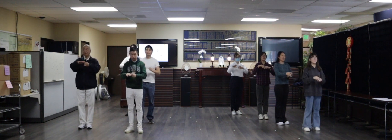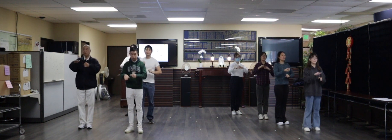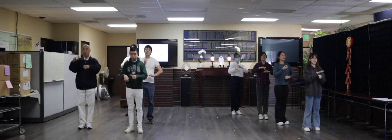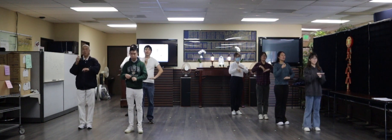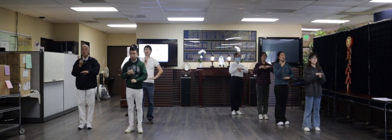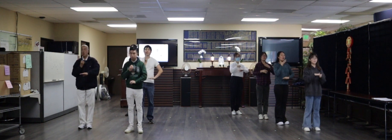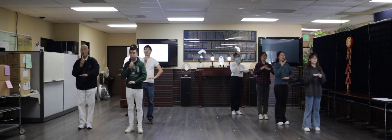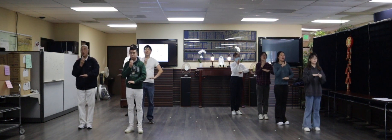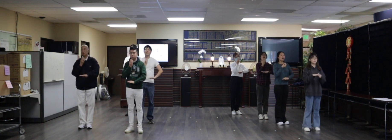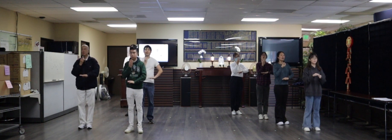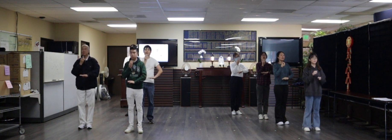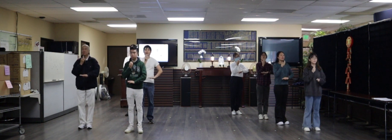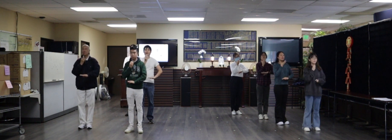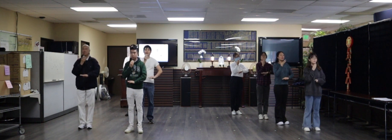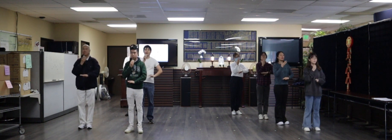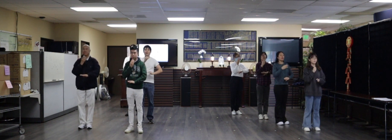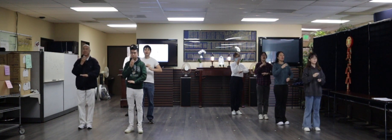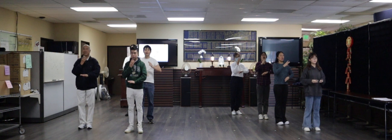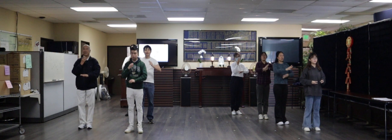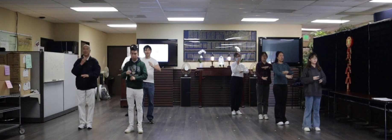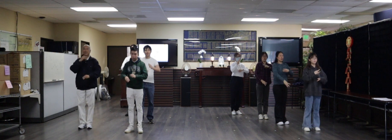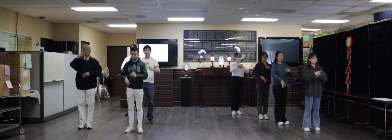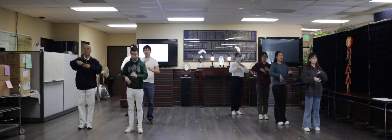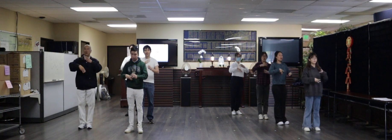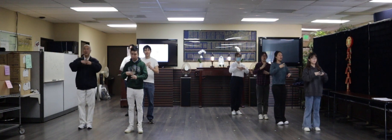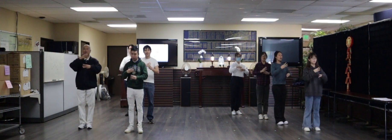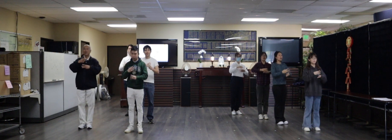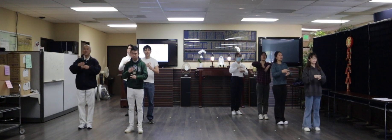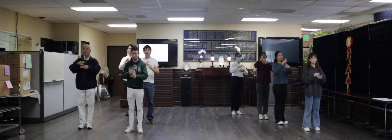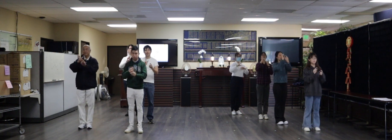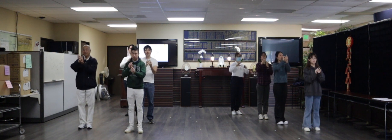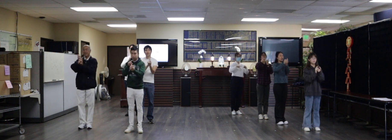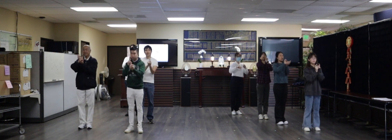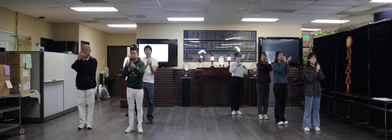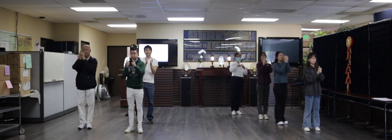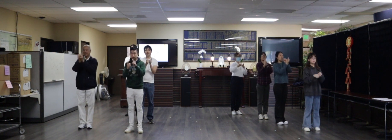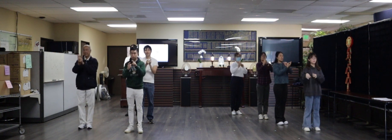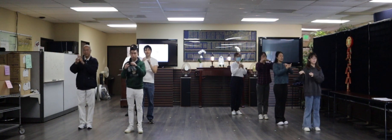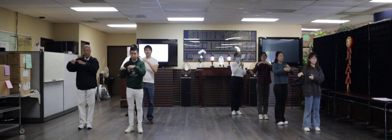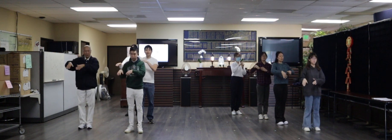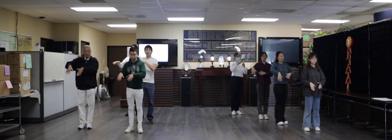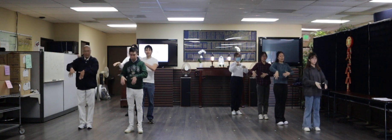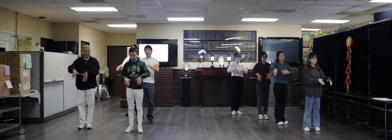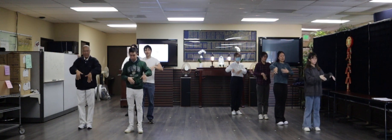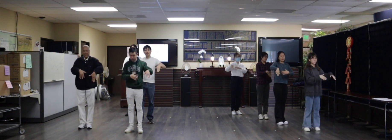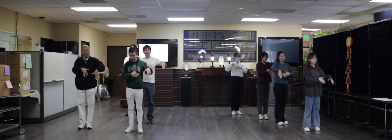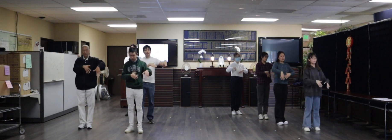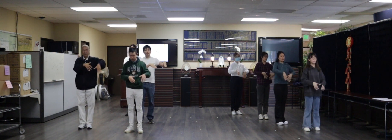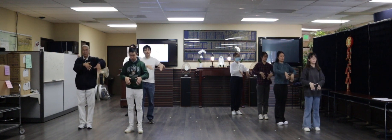still with war The world changes just as we do